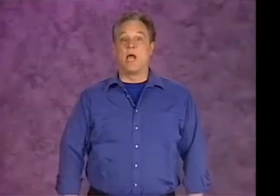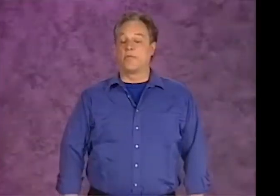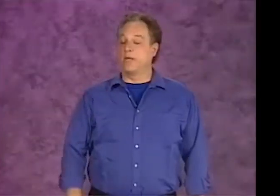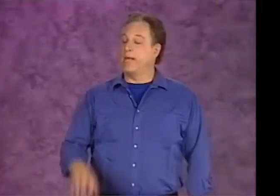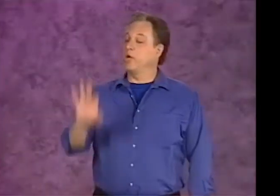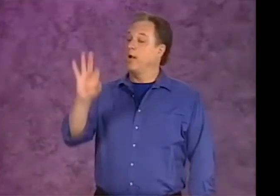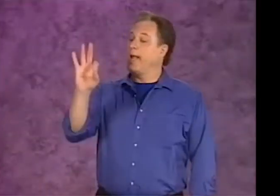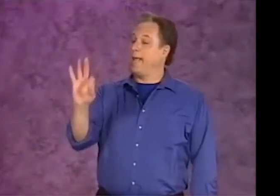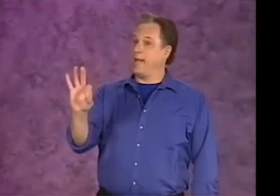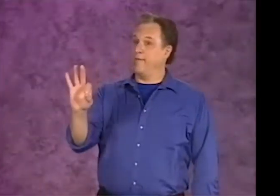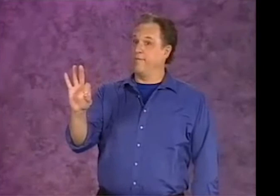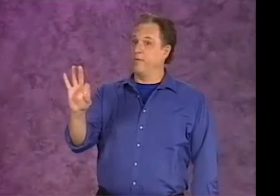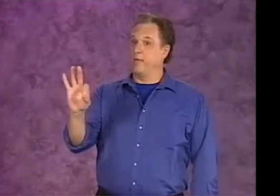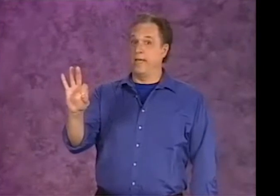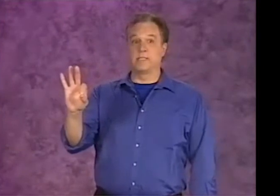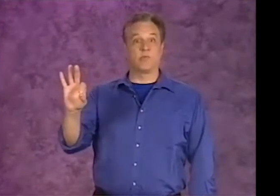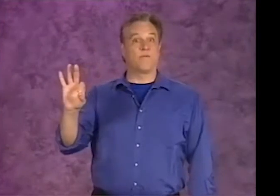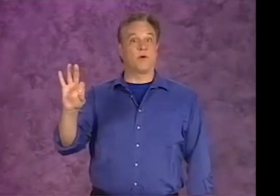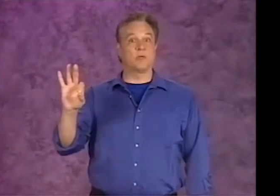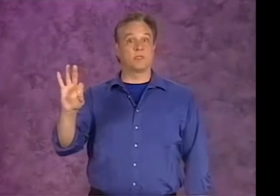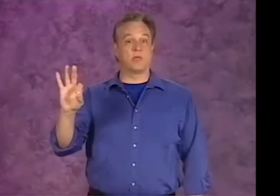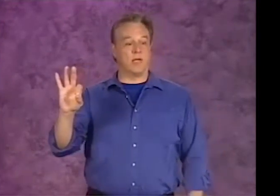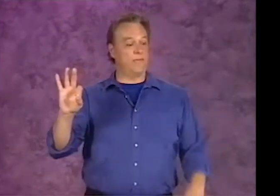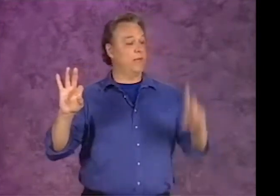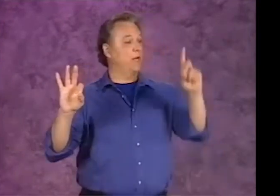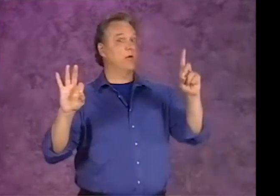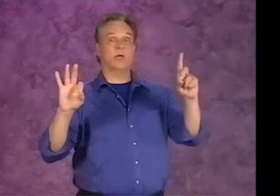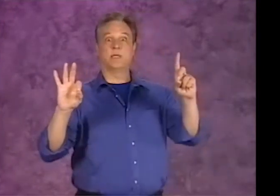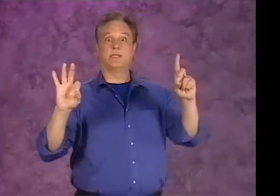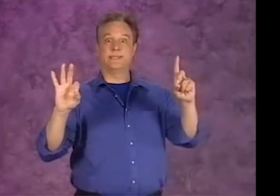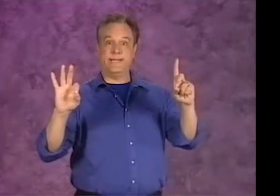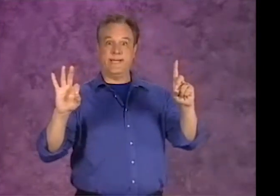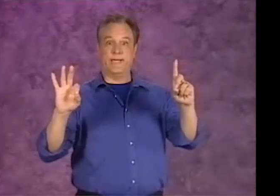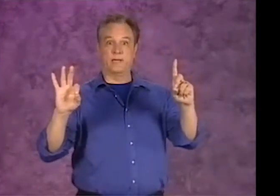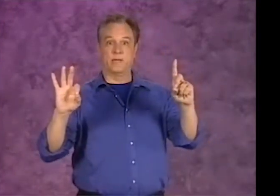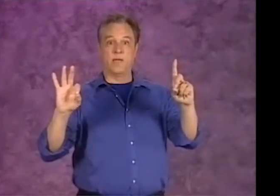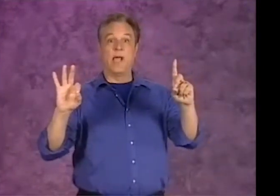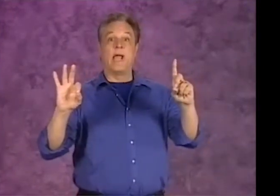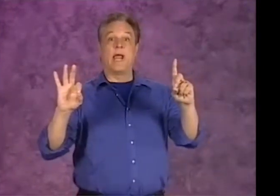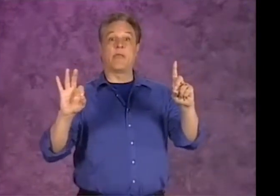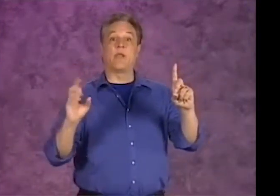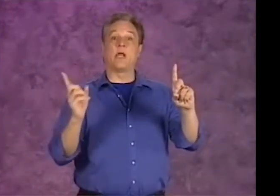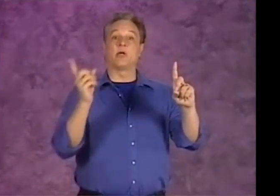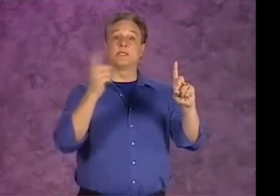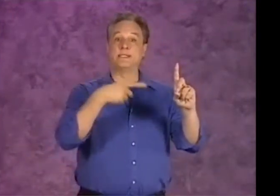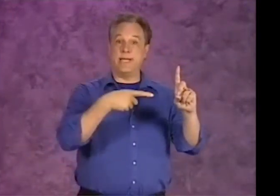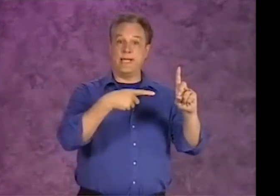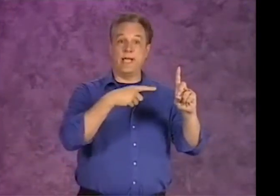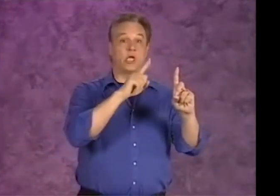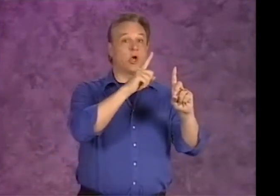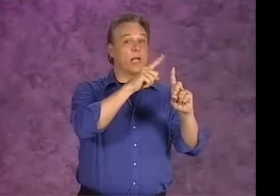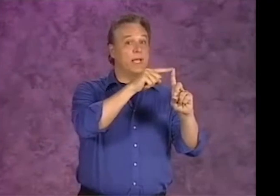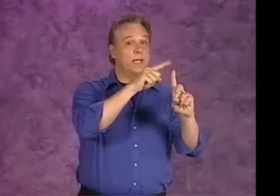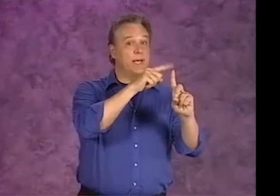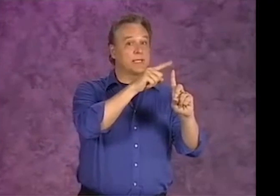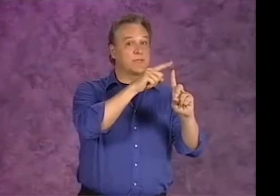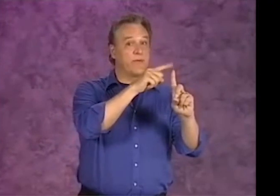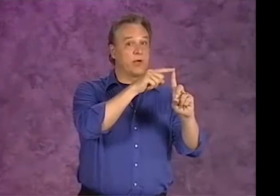The letter F is a reversal of the letter D. In the letter D, your index finger